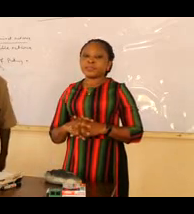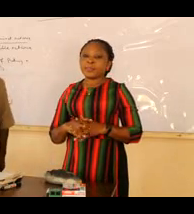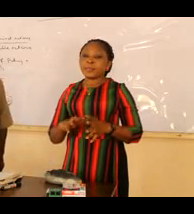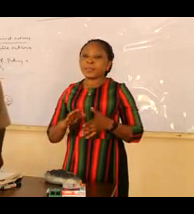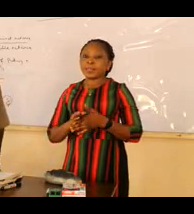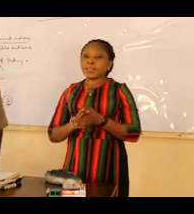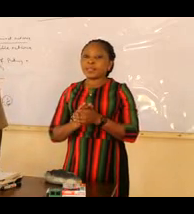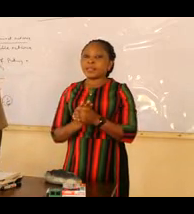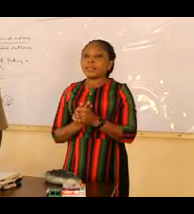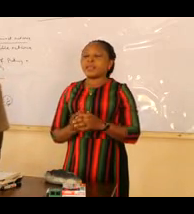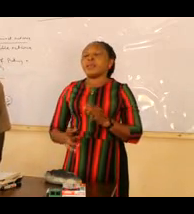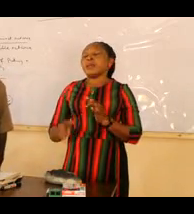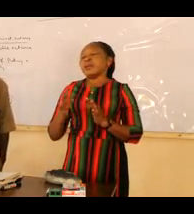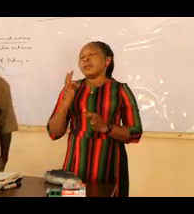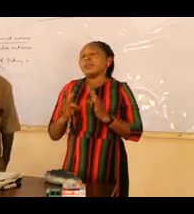added